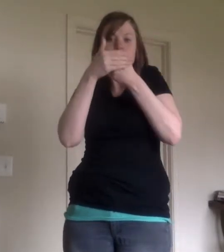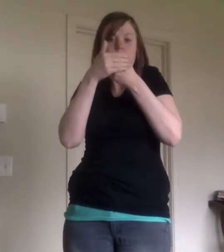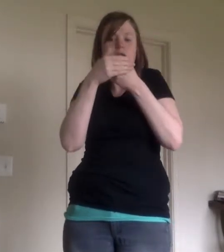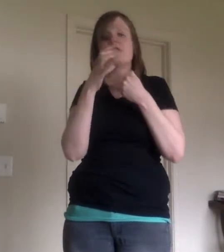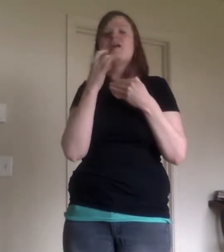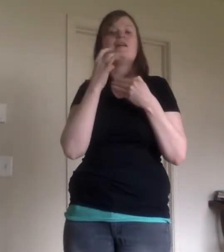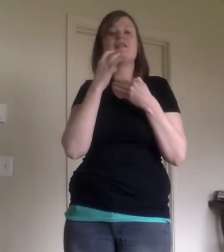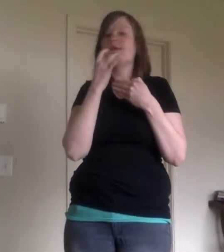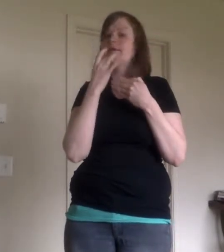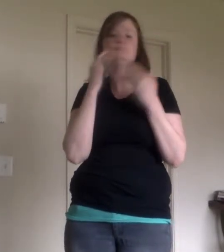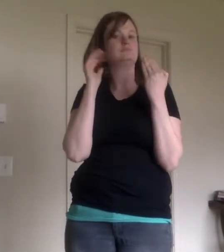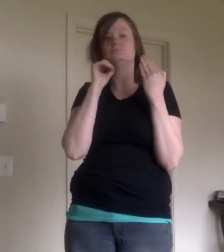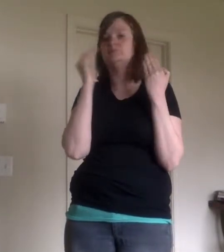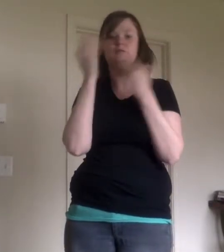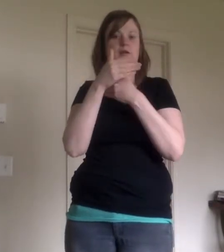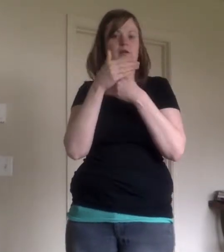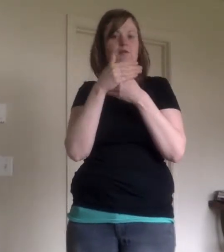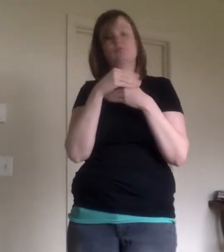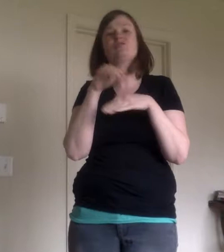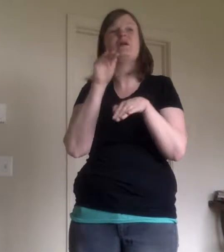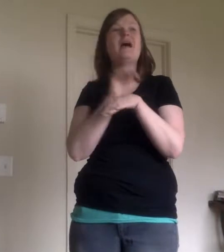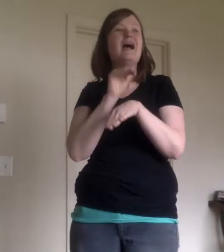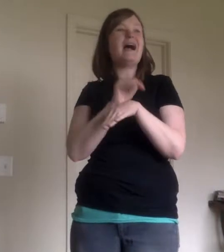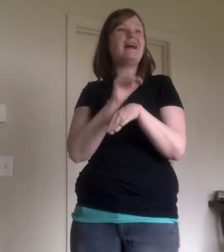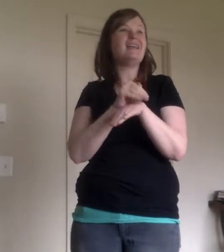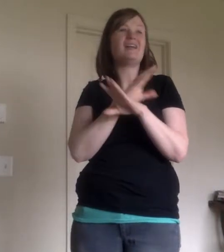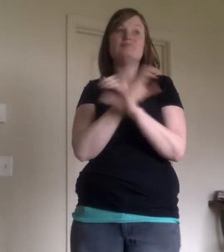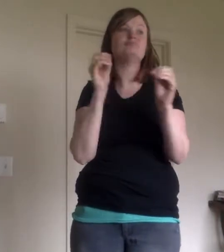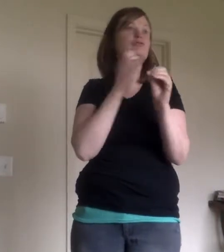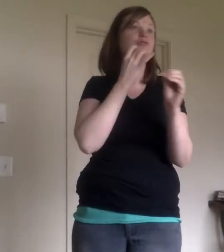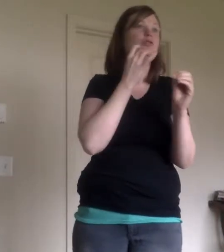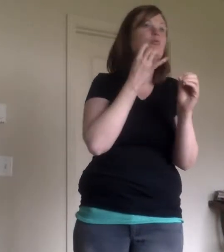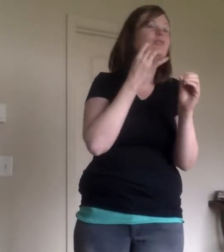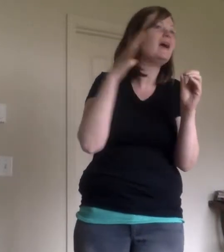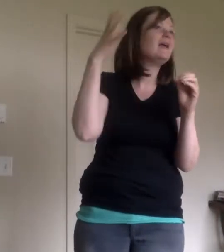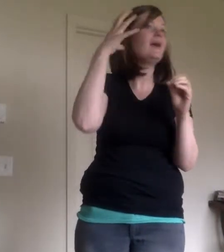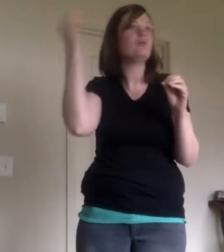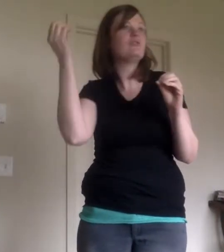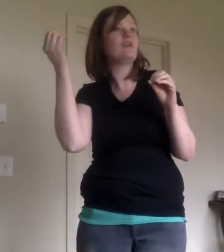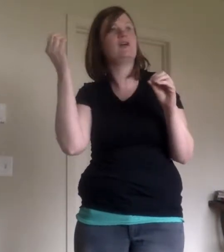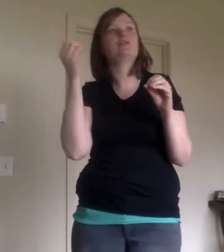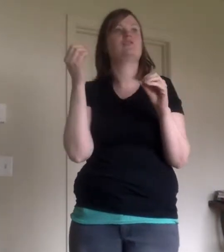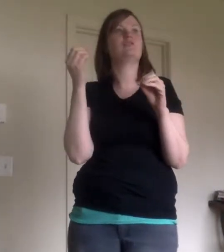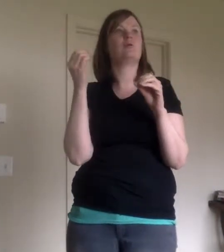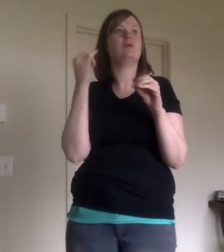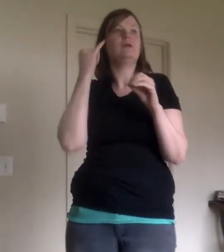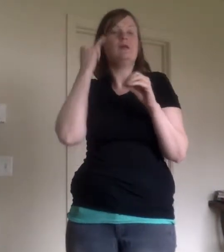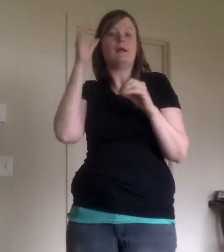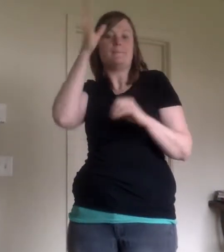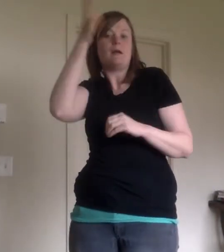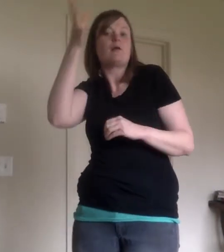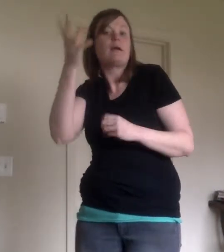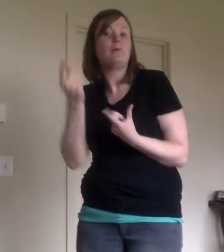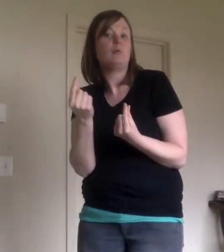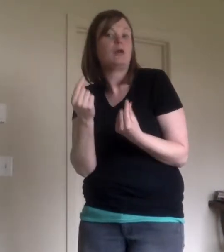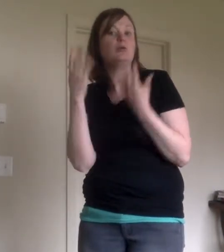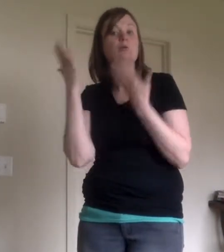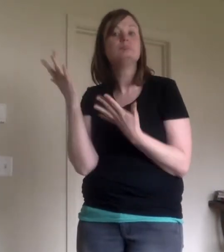open, there's no light around, so it's not exposing anything. So he would wait, and then as soon as a lightning bolt would strike, then